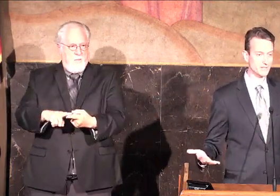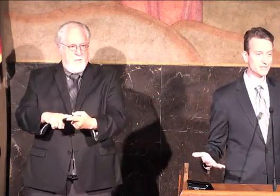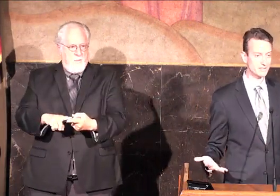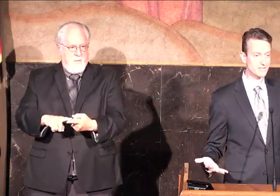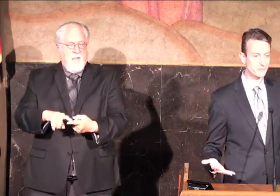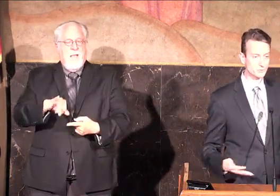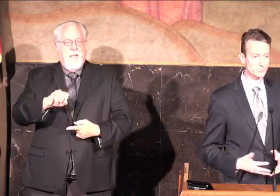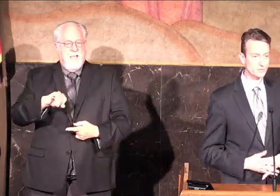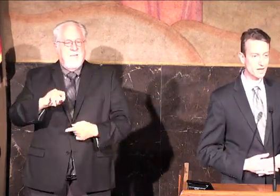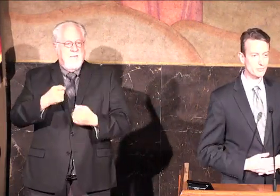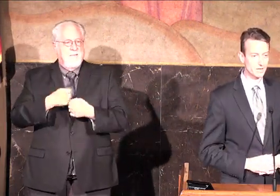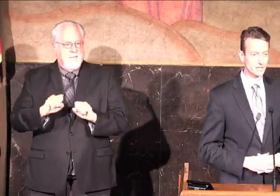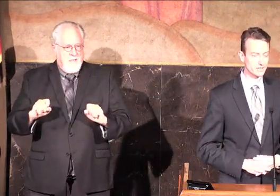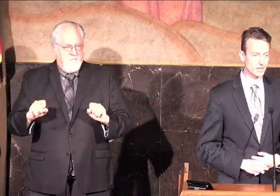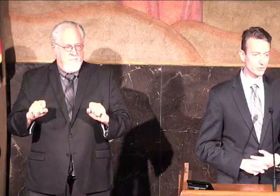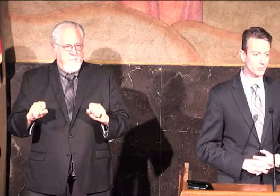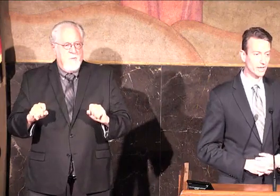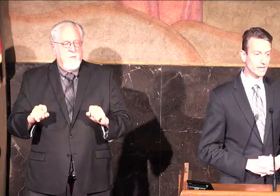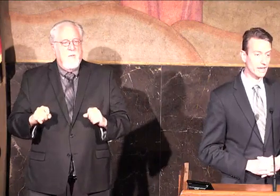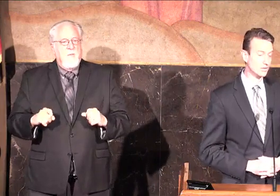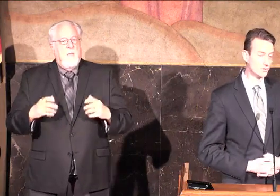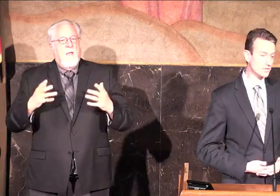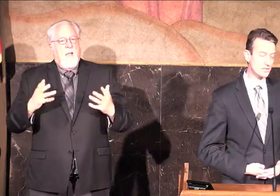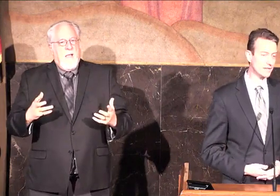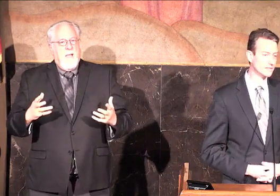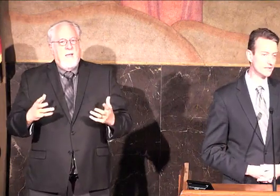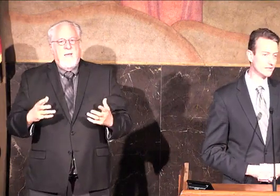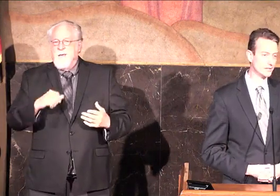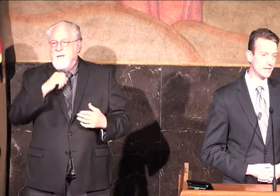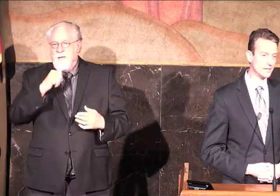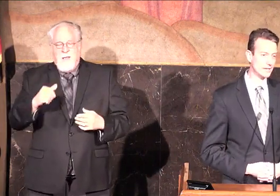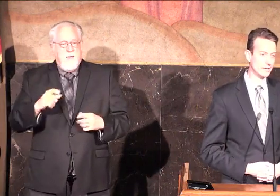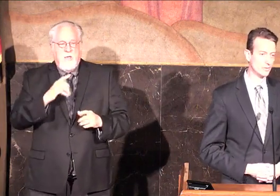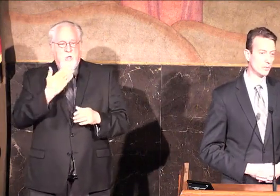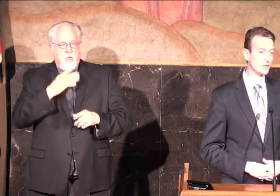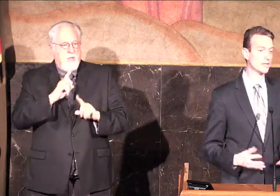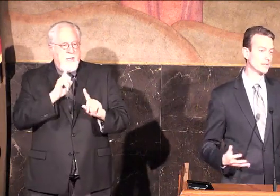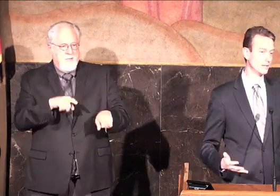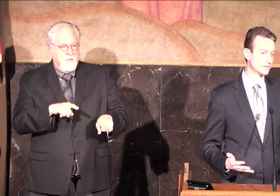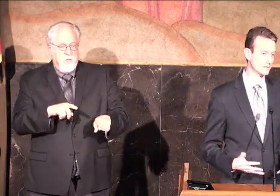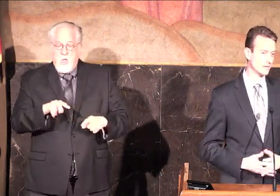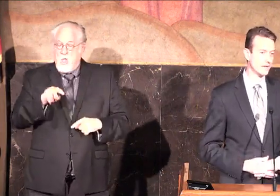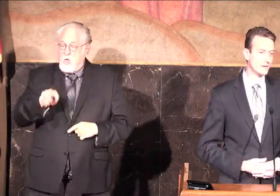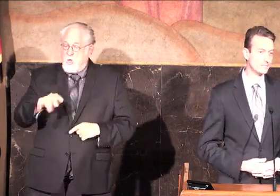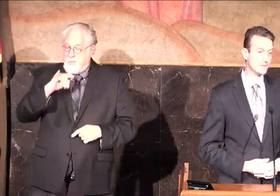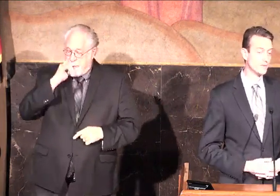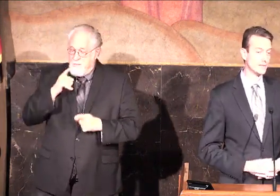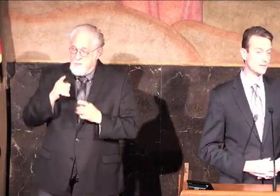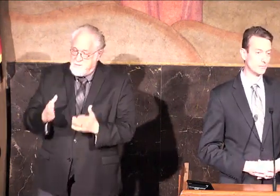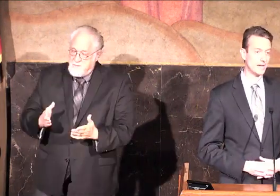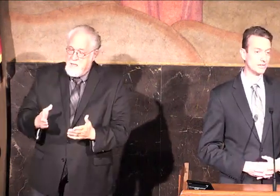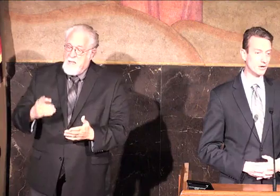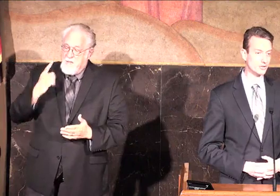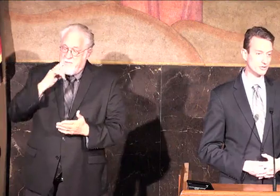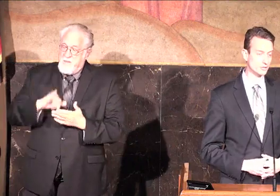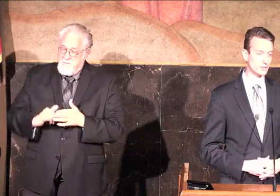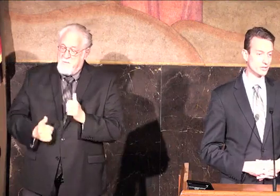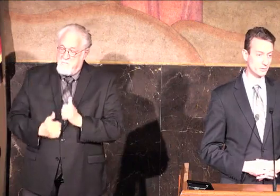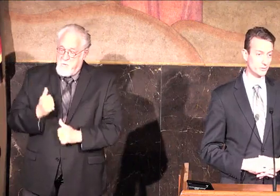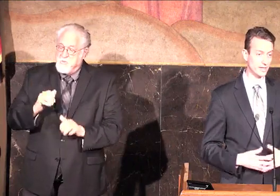Is it safe for schools to operate in general? And there's just not an easy answer to that. When we look at kids, we think that by and